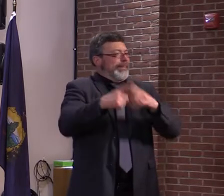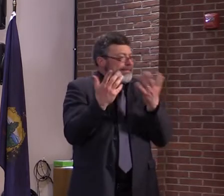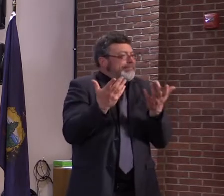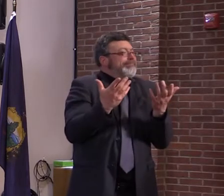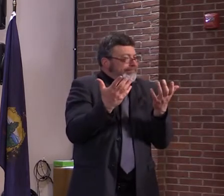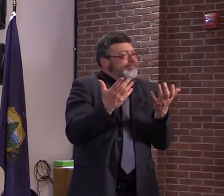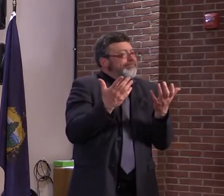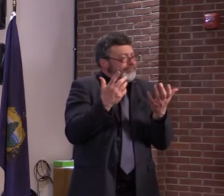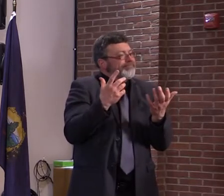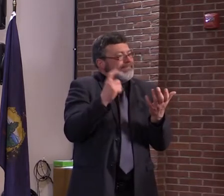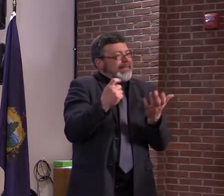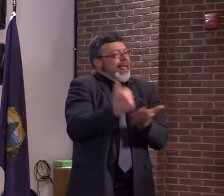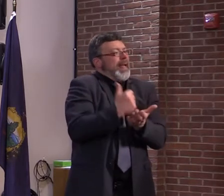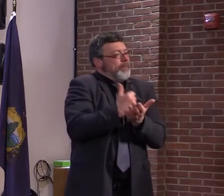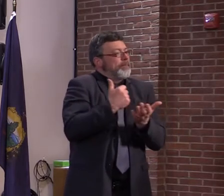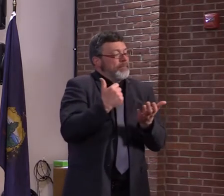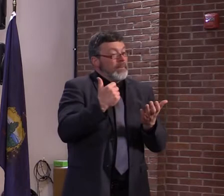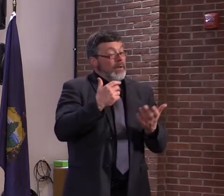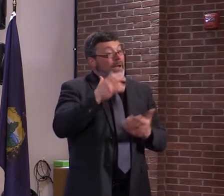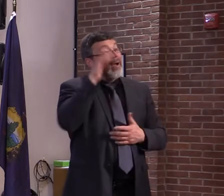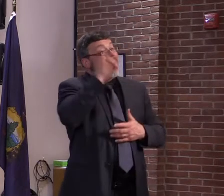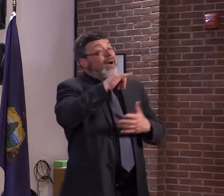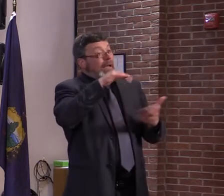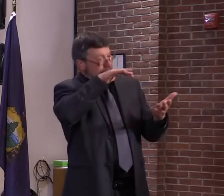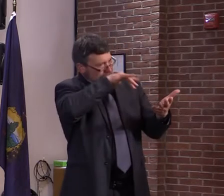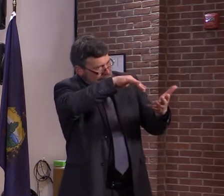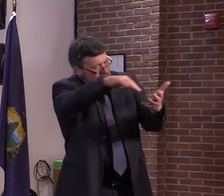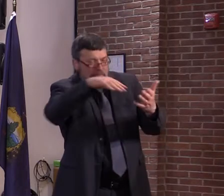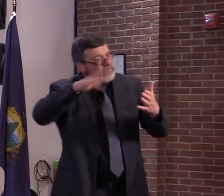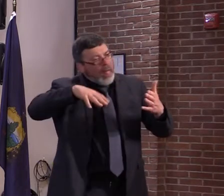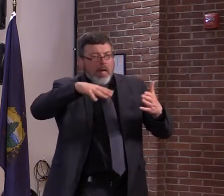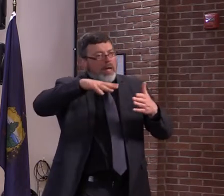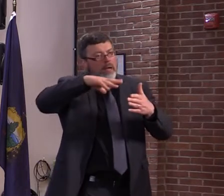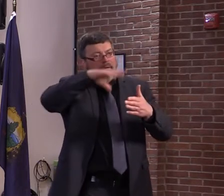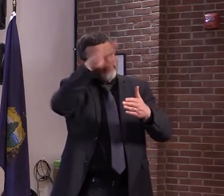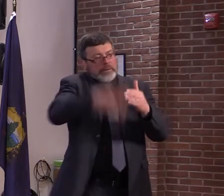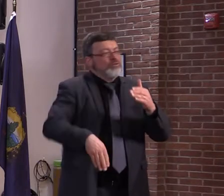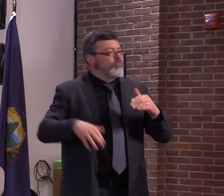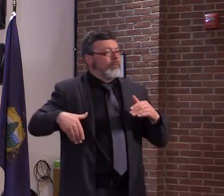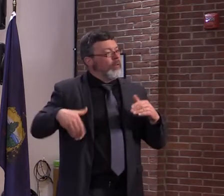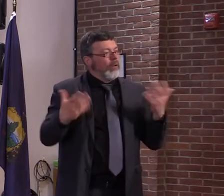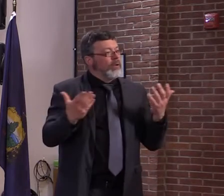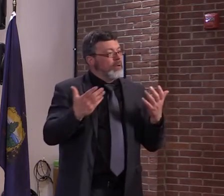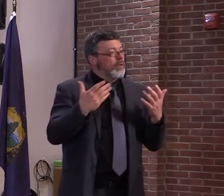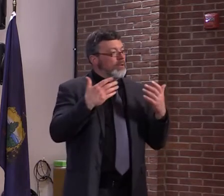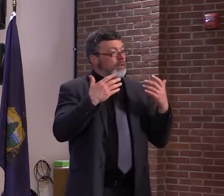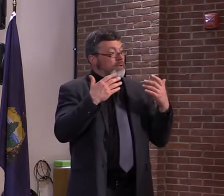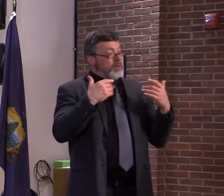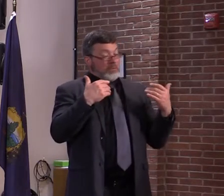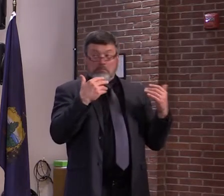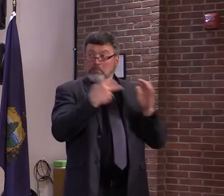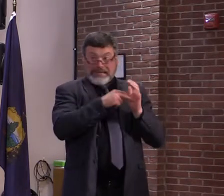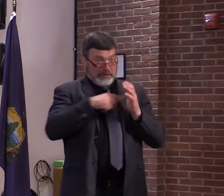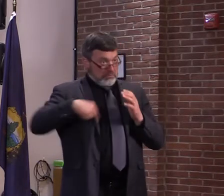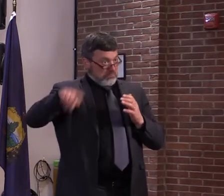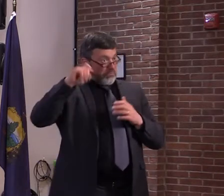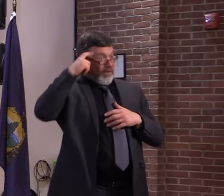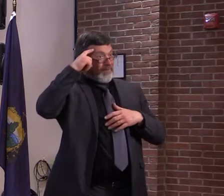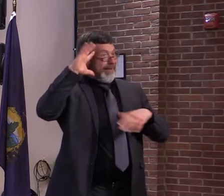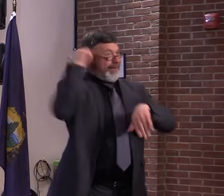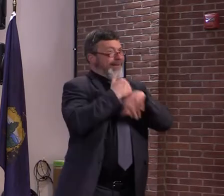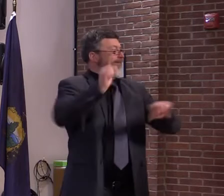very much as an outcome measure that would make us say that's a really good thing and we should embrace that.